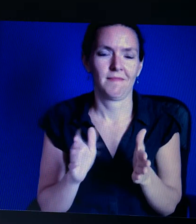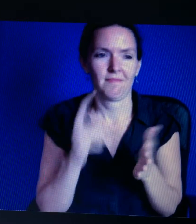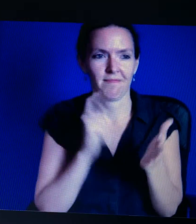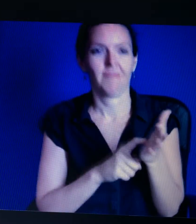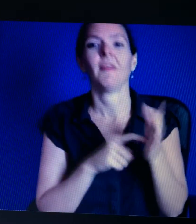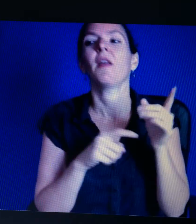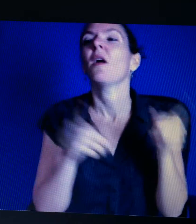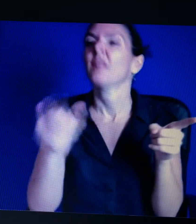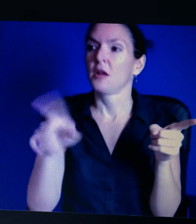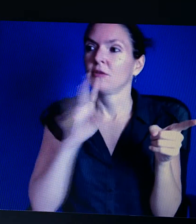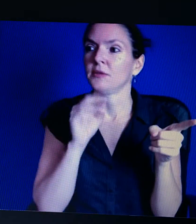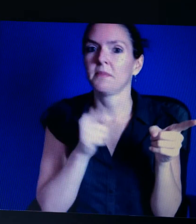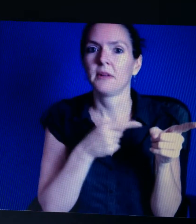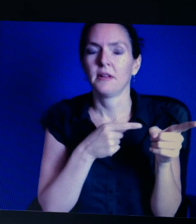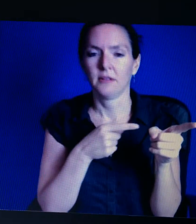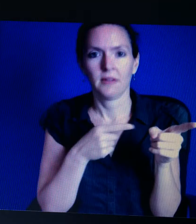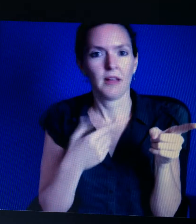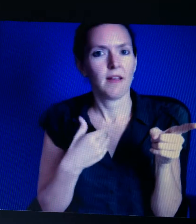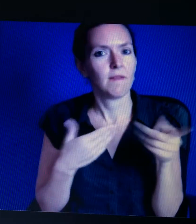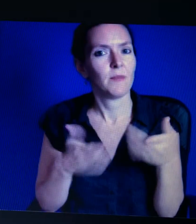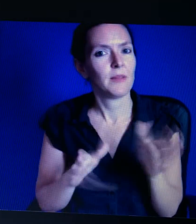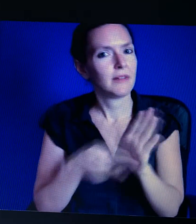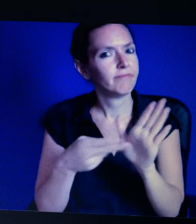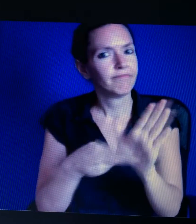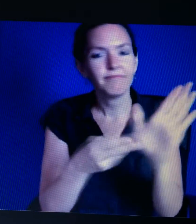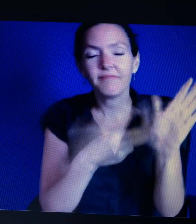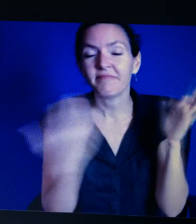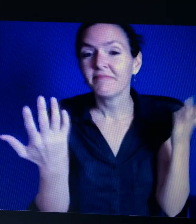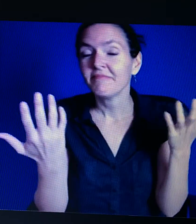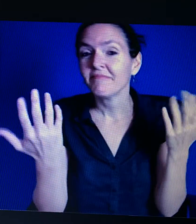the region, but the important thing is to have a way.